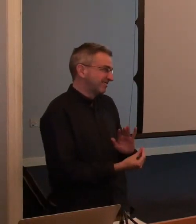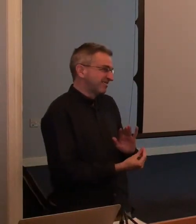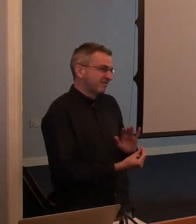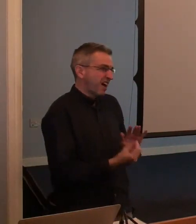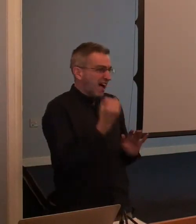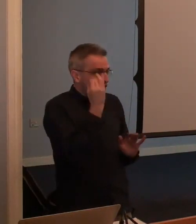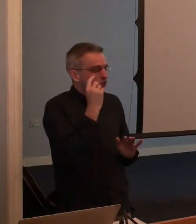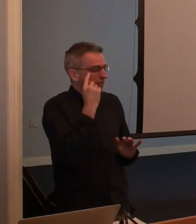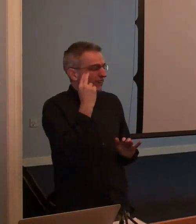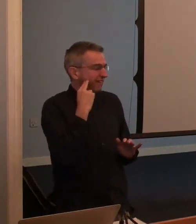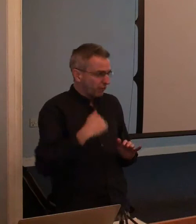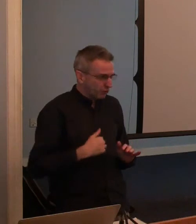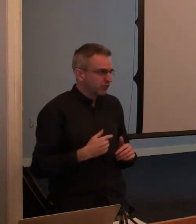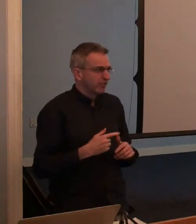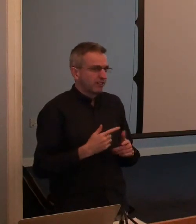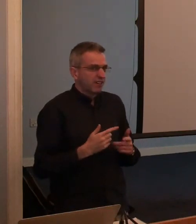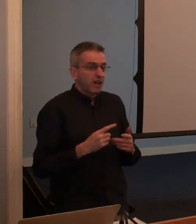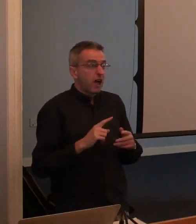of deafhood, for example.